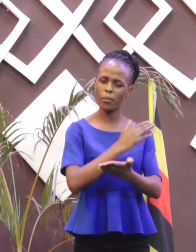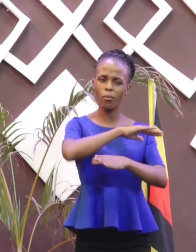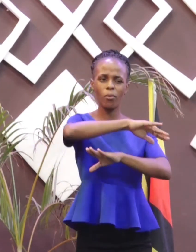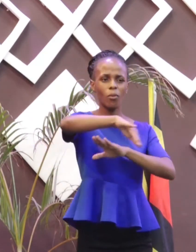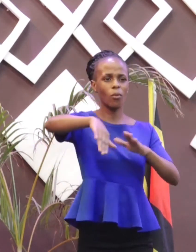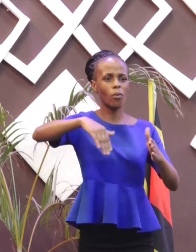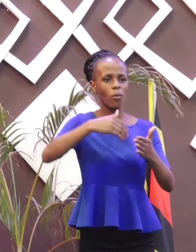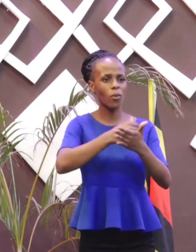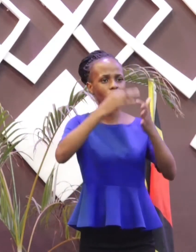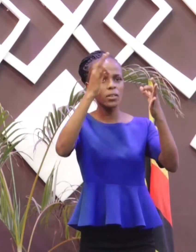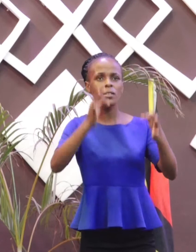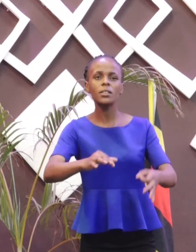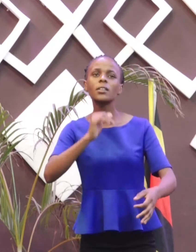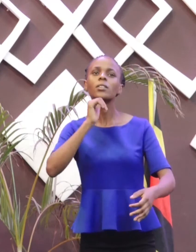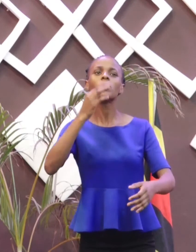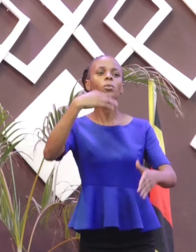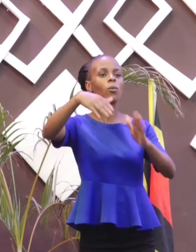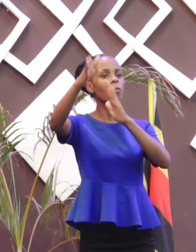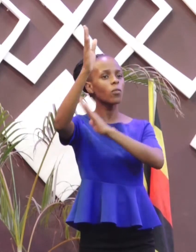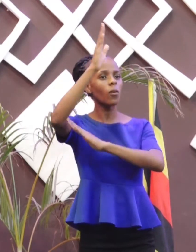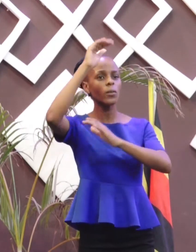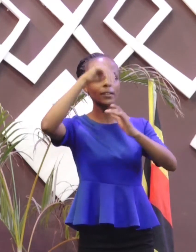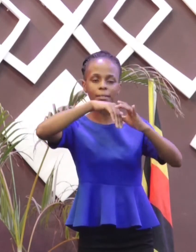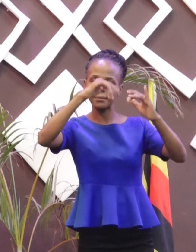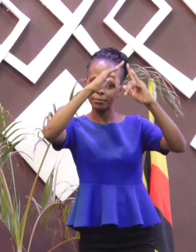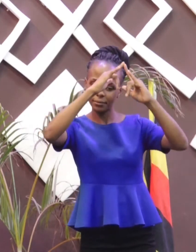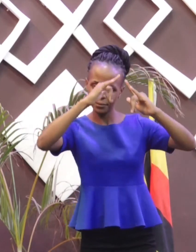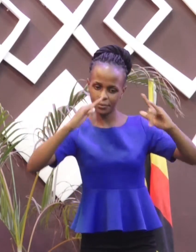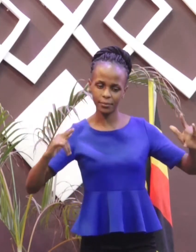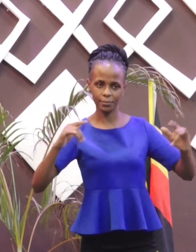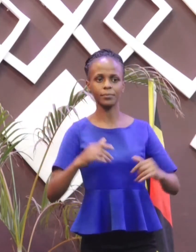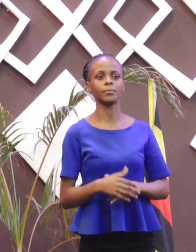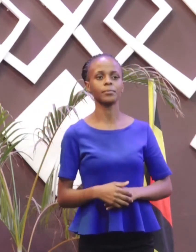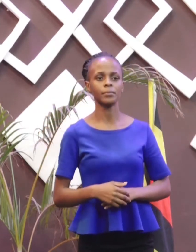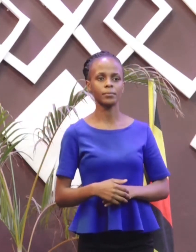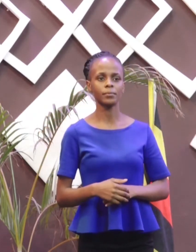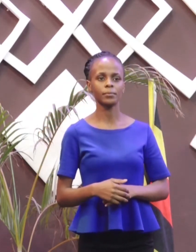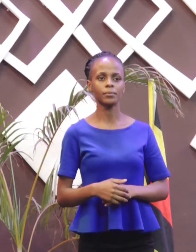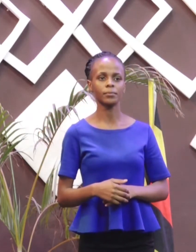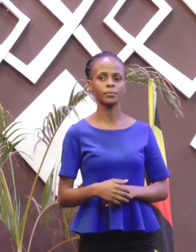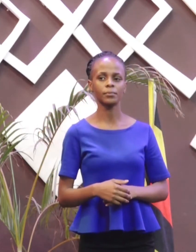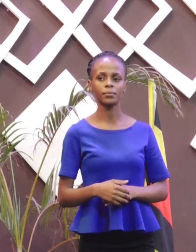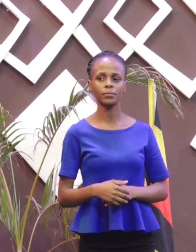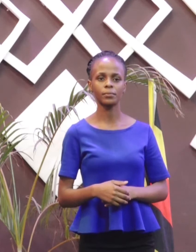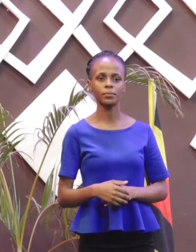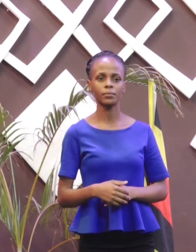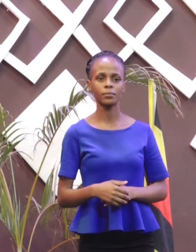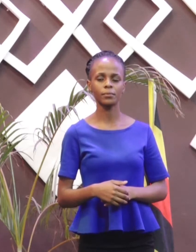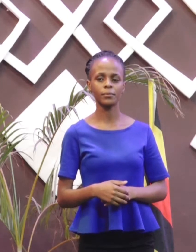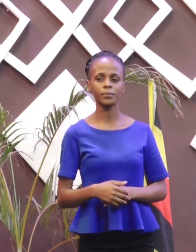was in the camp. Era ne basalawo okujjawo ekyo ekitaali kya bwa Katonda mu lusiisira